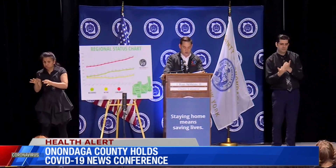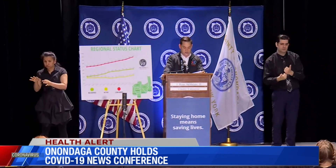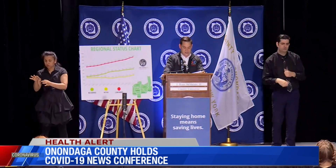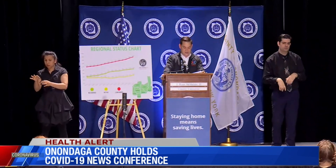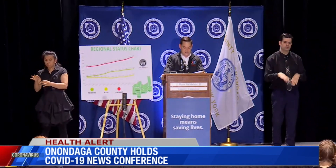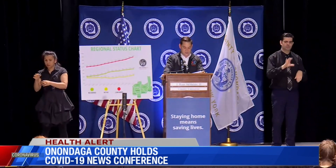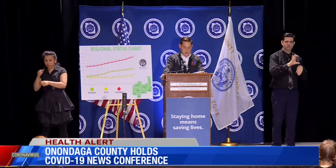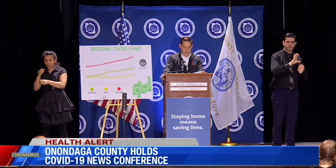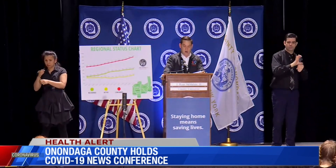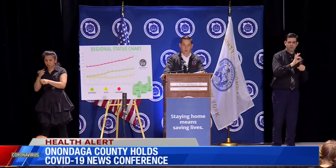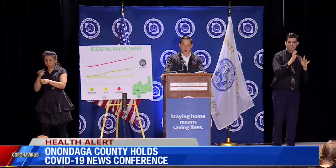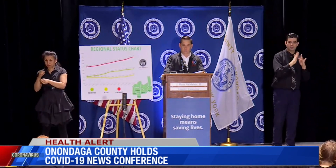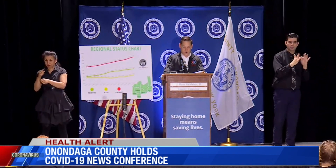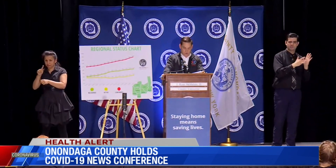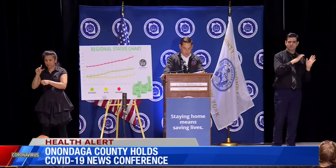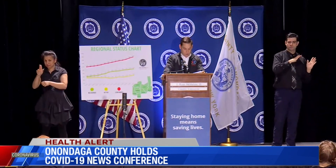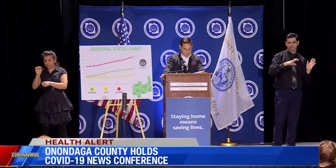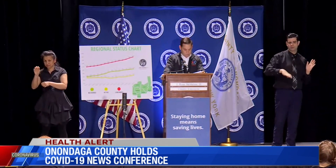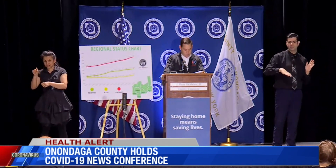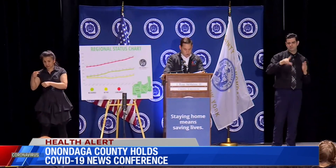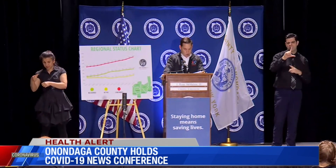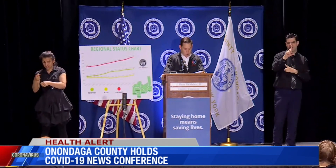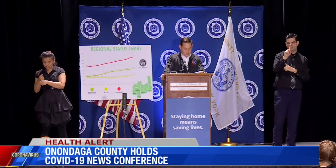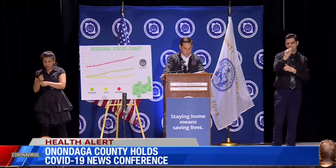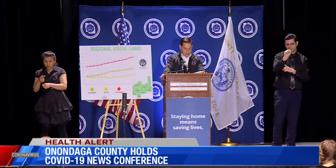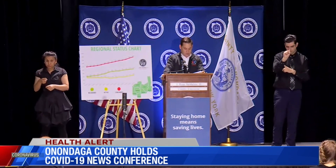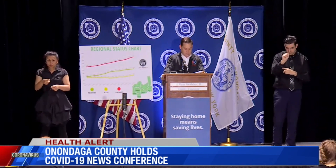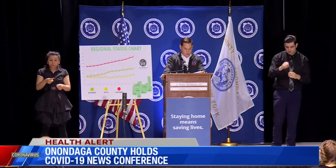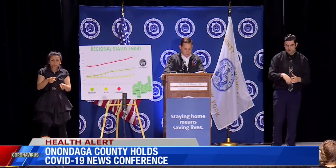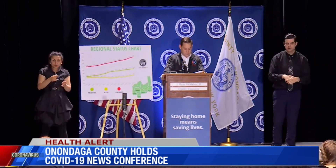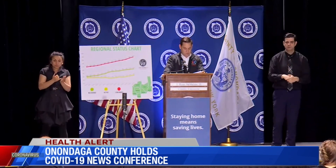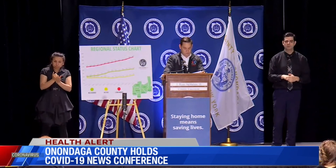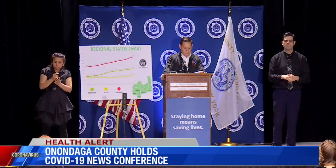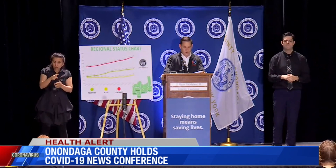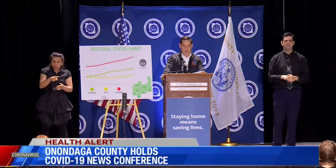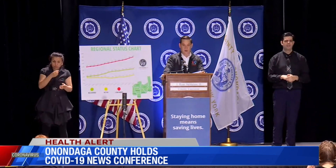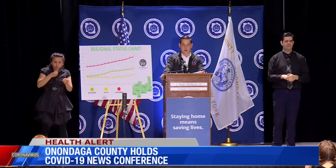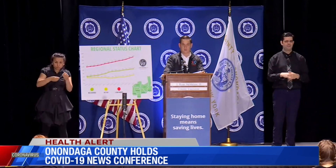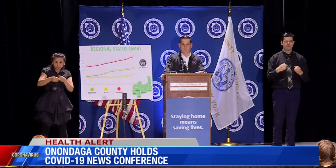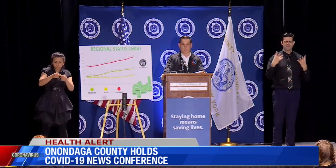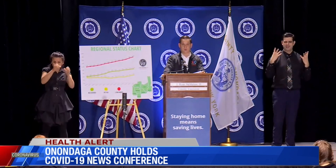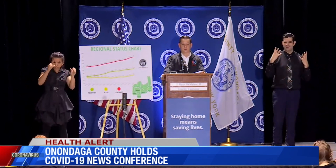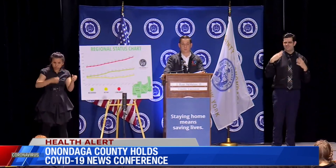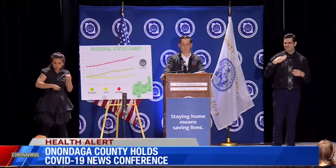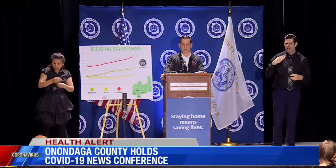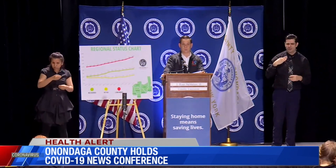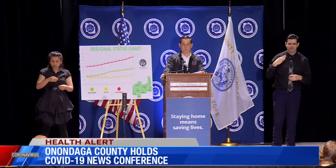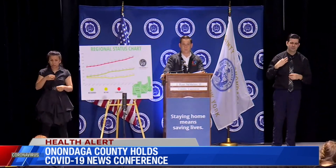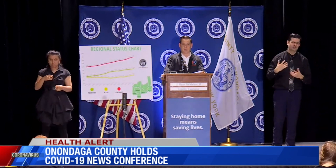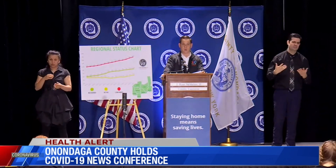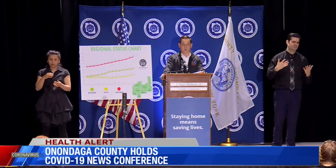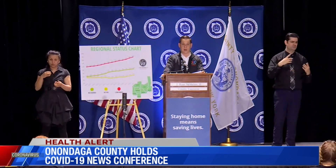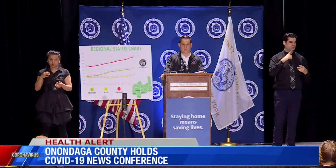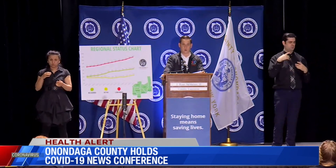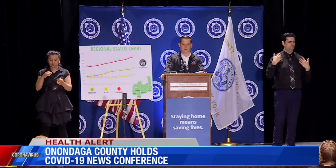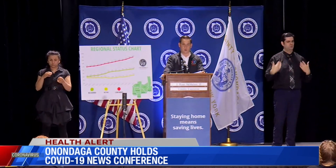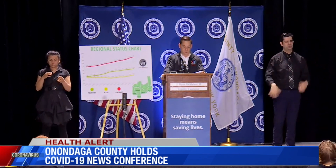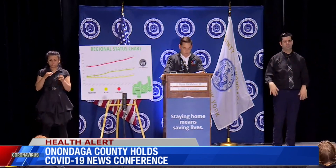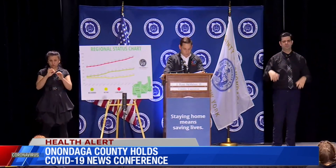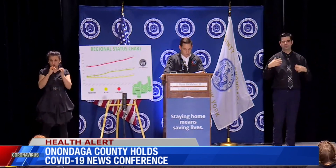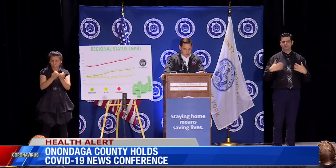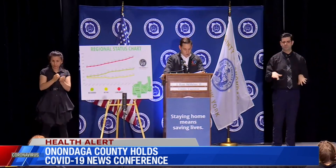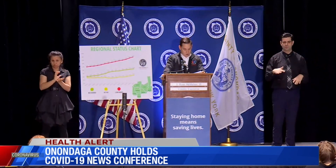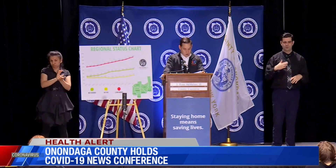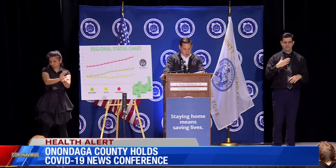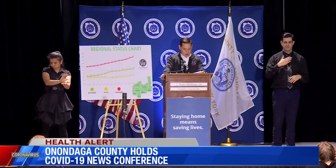Christ of Latter-day Saints, our grocery stores, our hundreds of volunteers, and of course, my local county